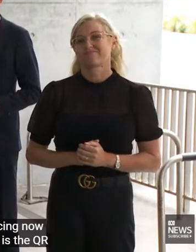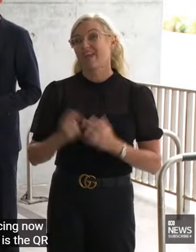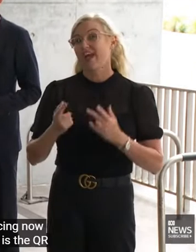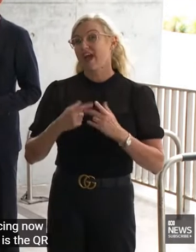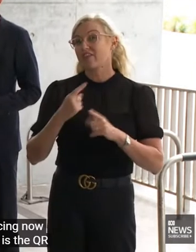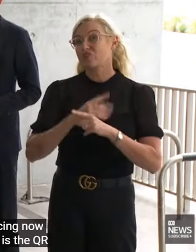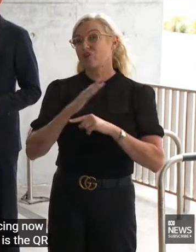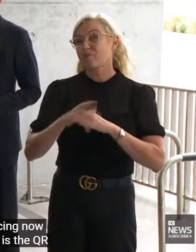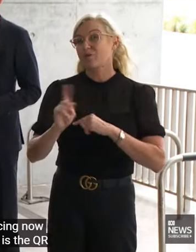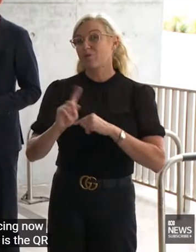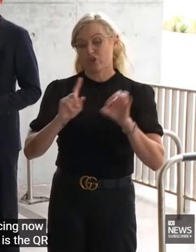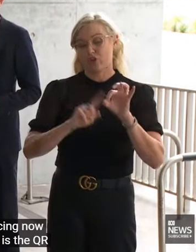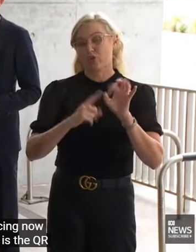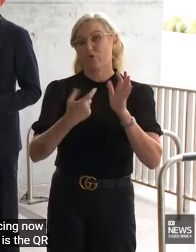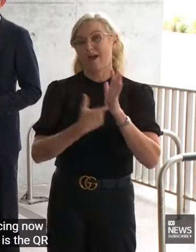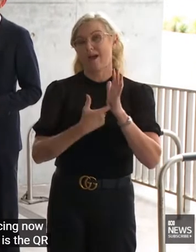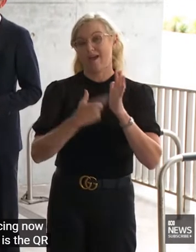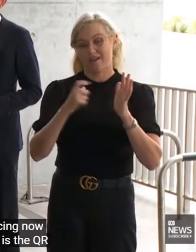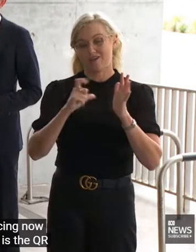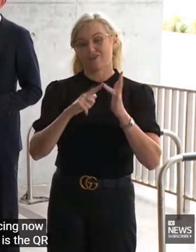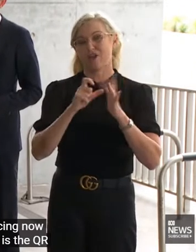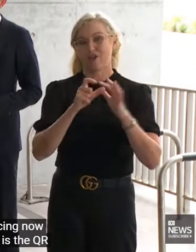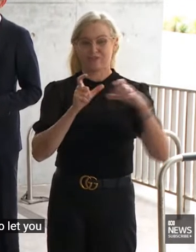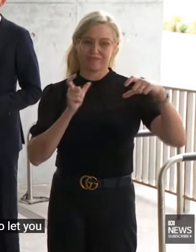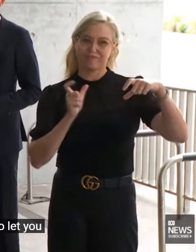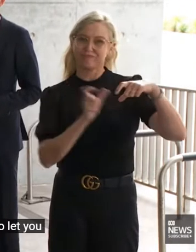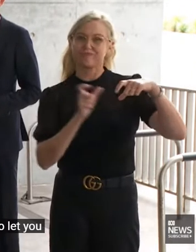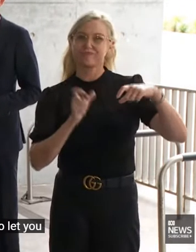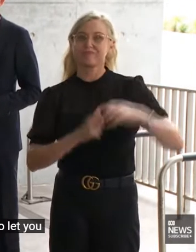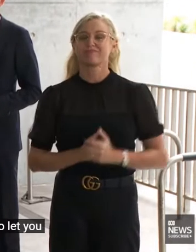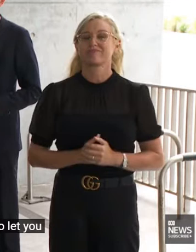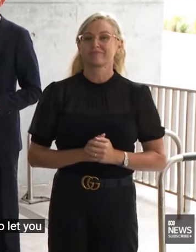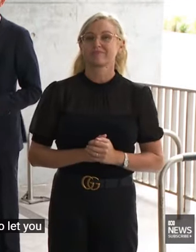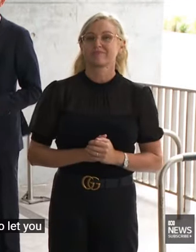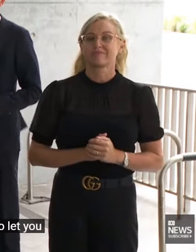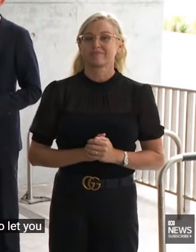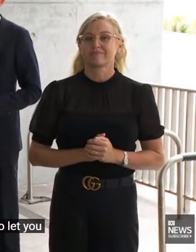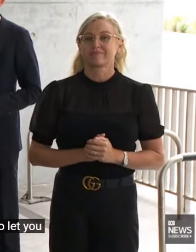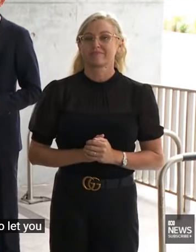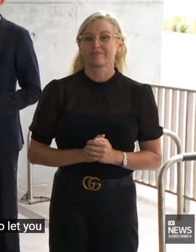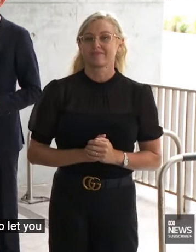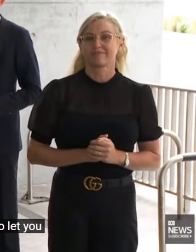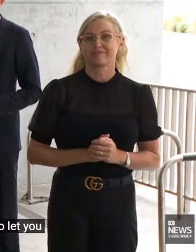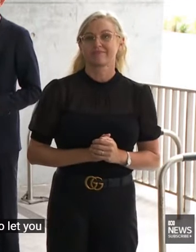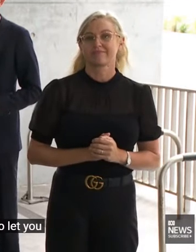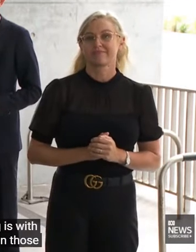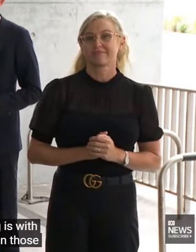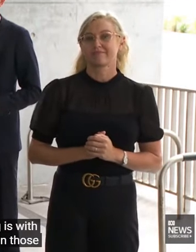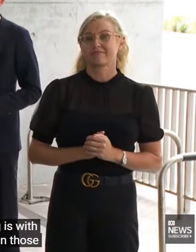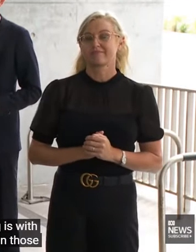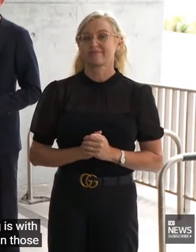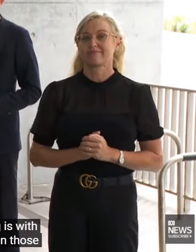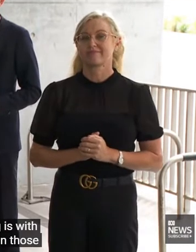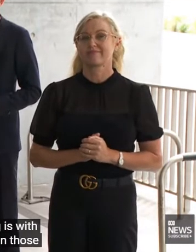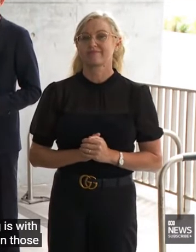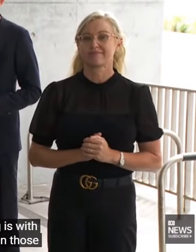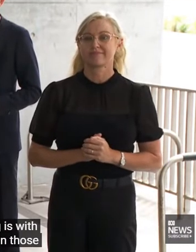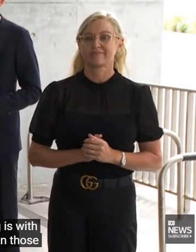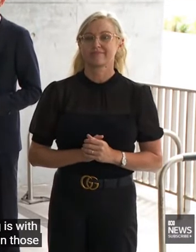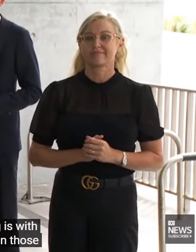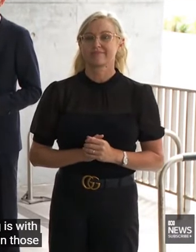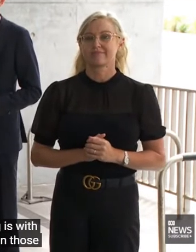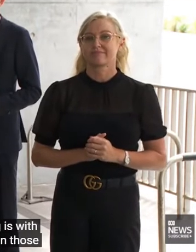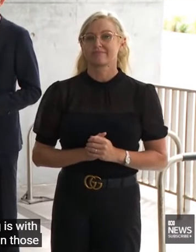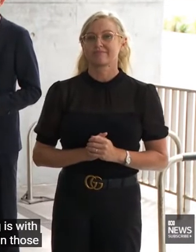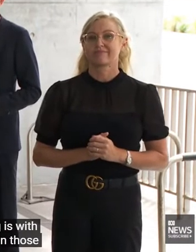QR codes. Just wanted to let you know. So what we're using is we've retained QR codes in those higher risk settings, and